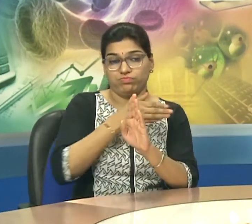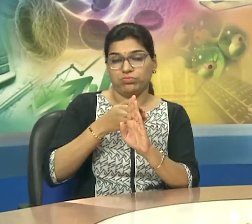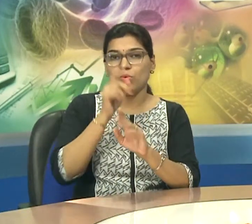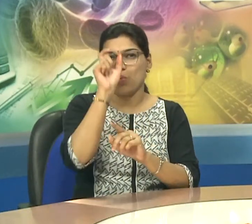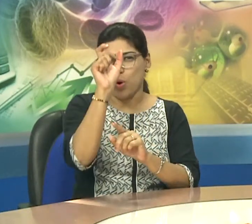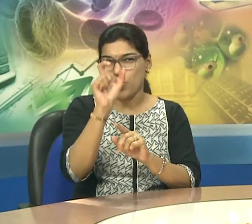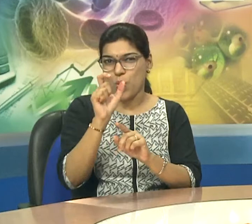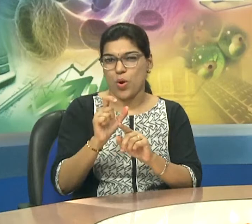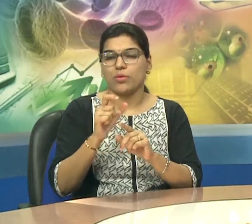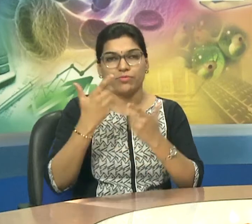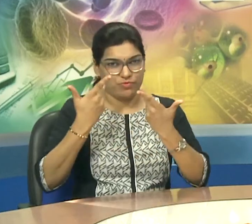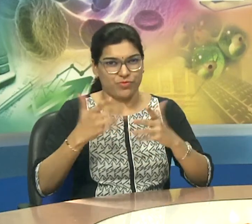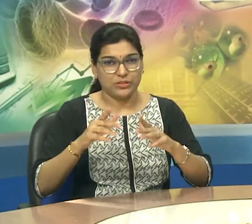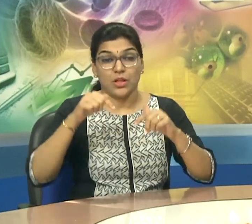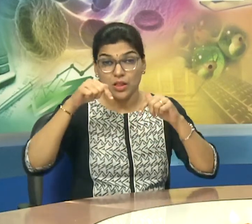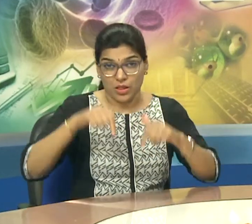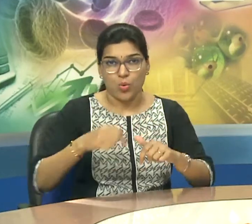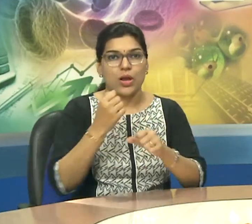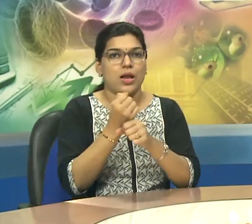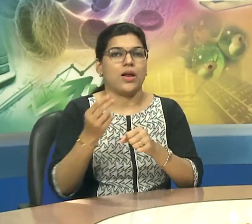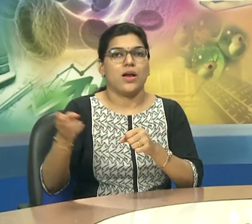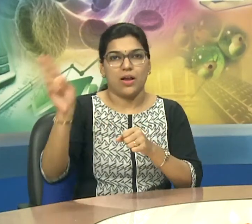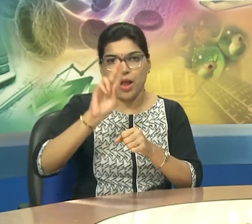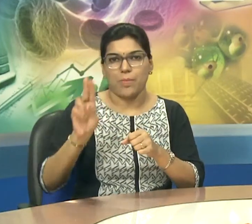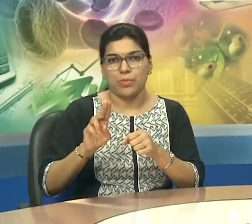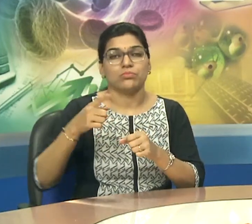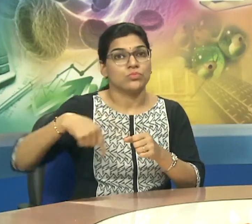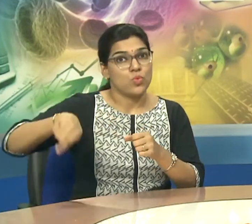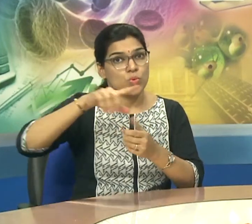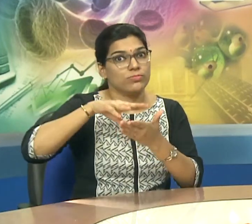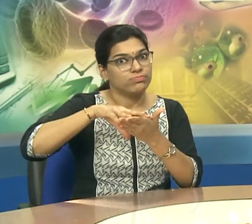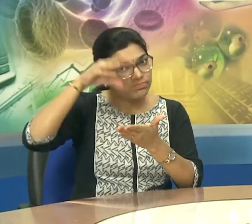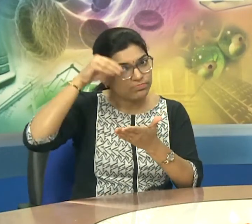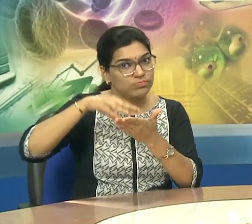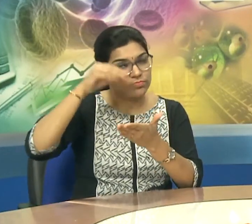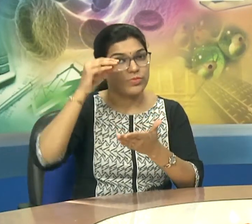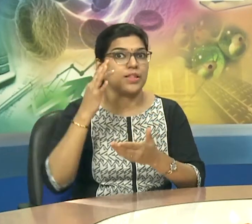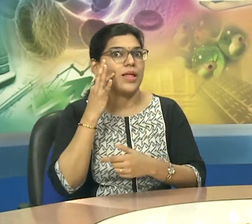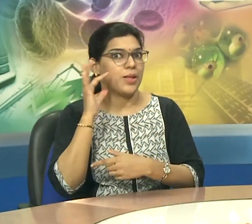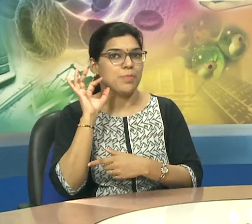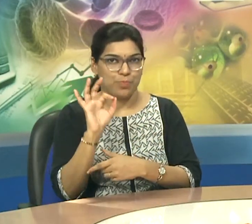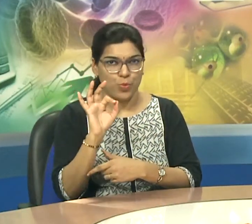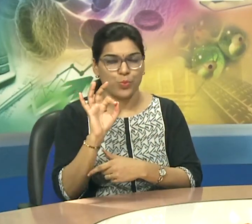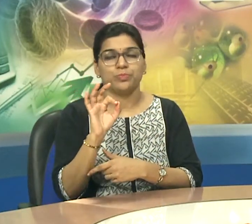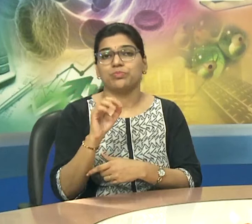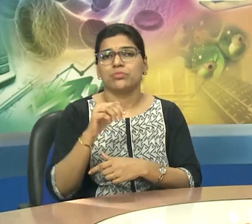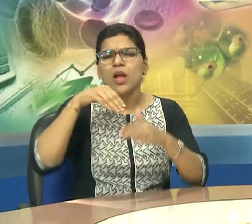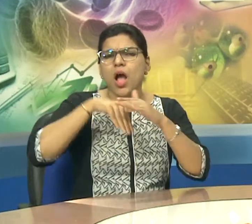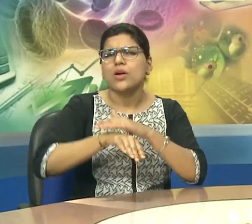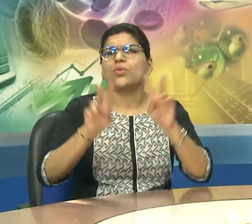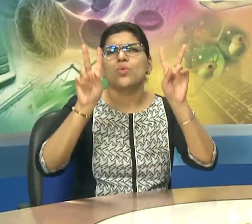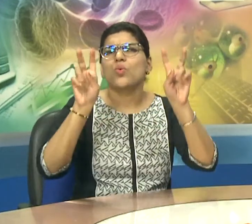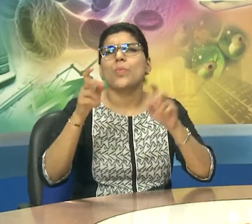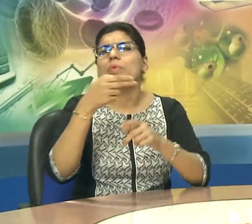Let us now move further towards the grammar, as we have already covered the difficult